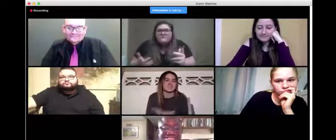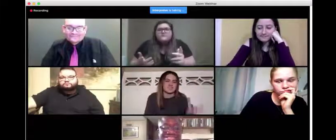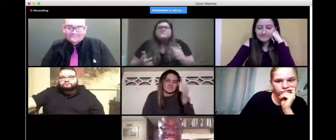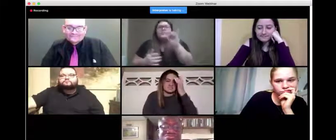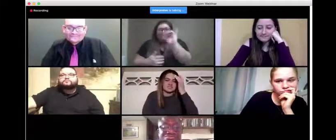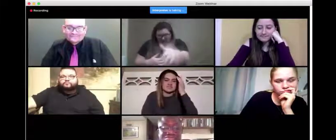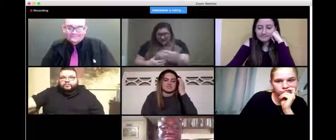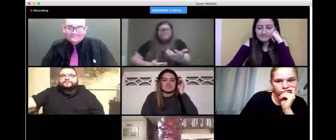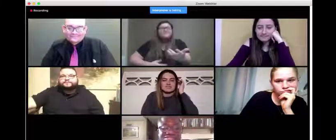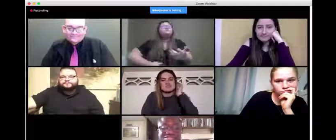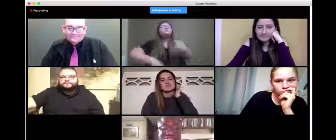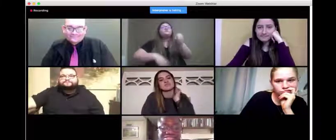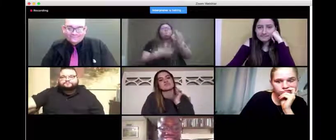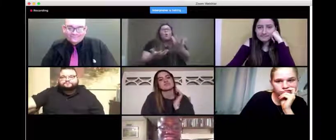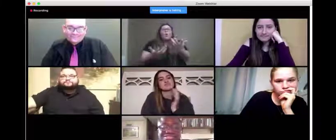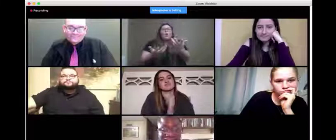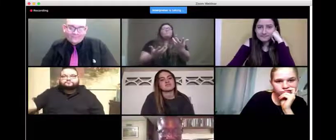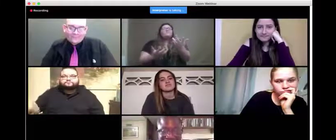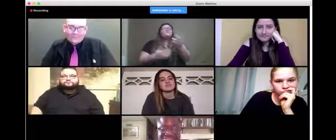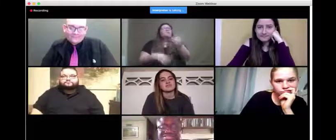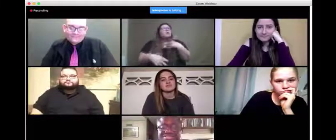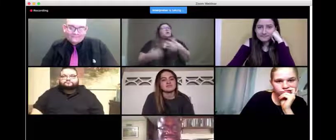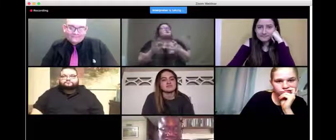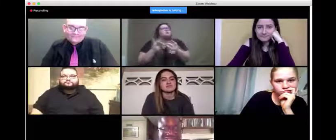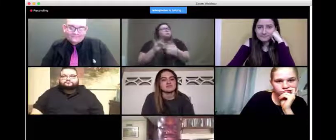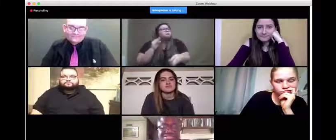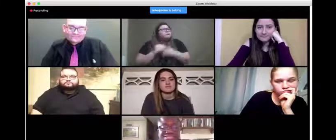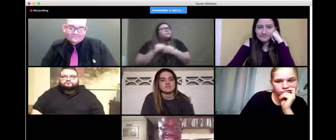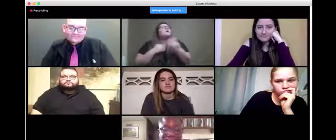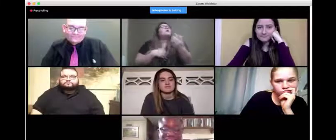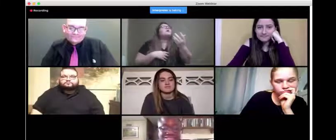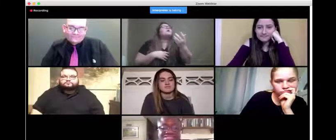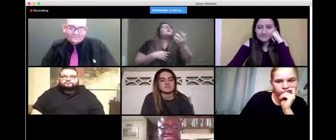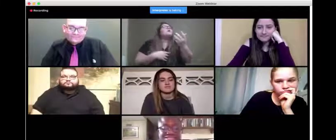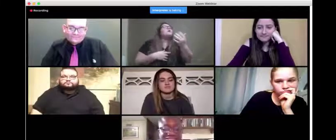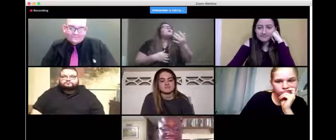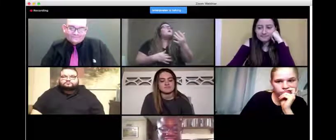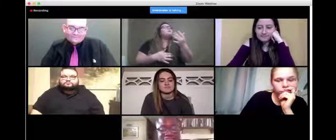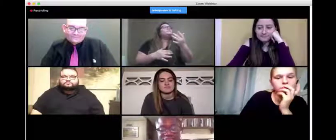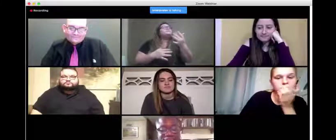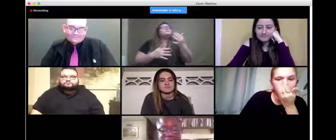have to add, let me think, I forgot what I was going to say.